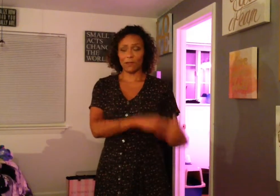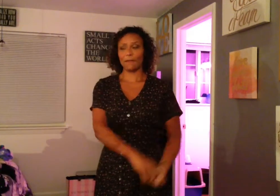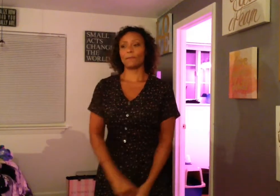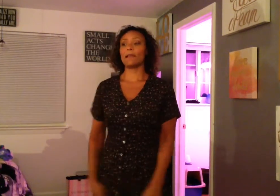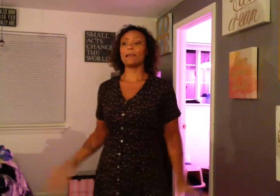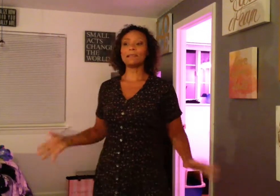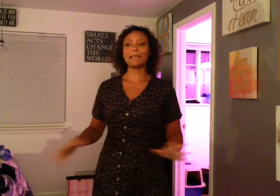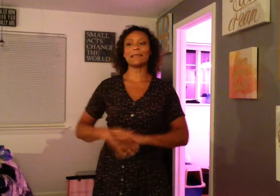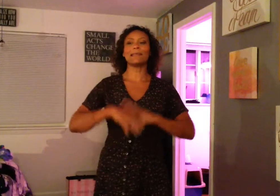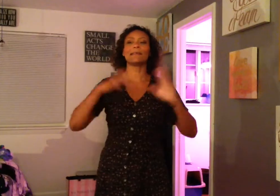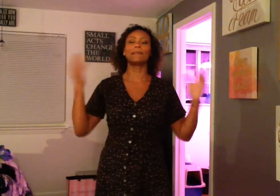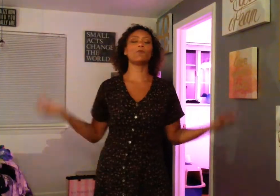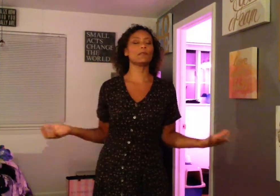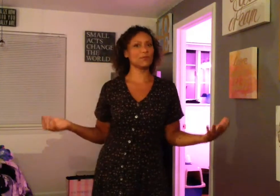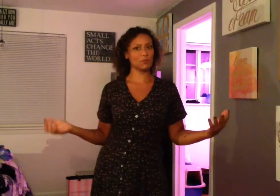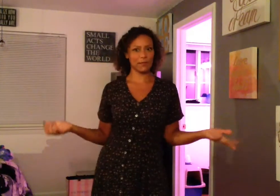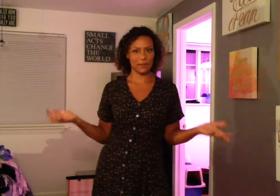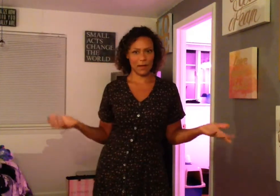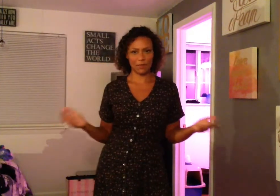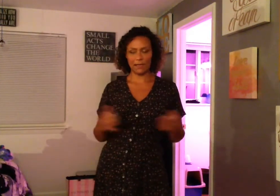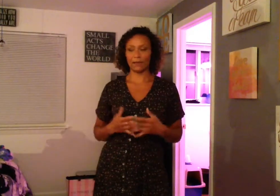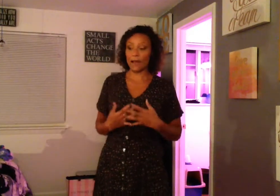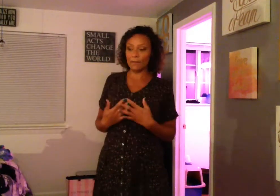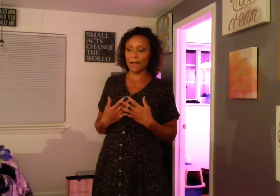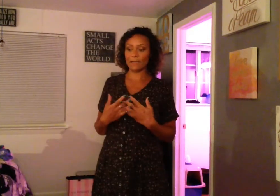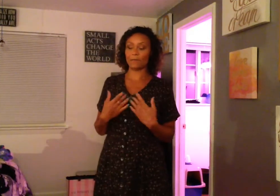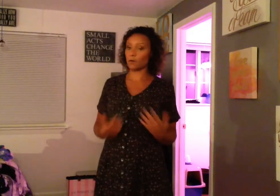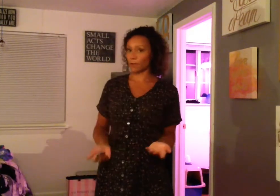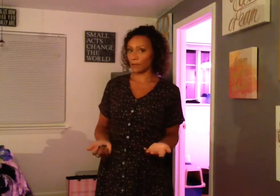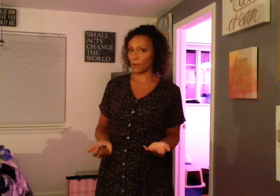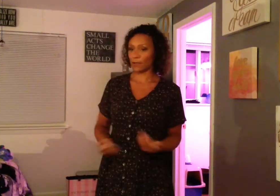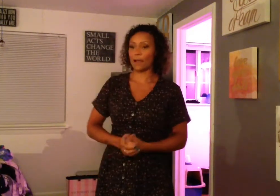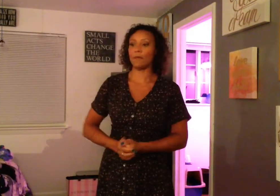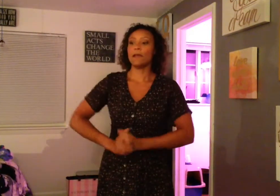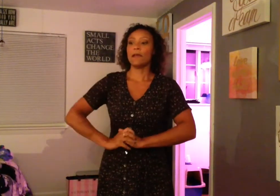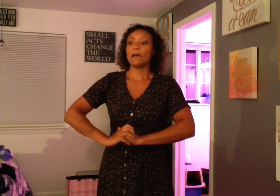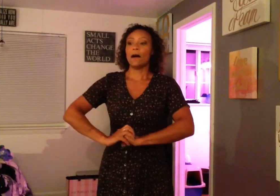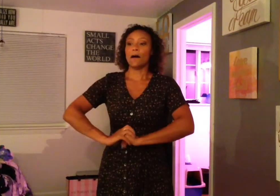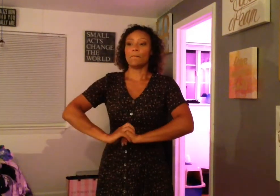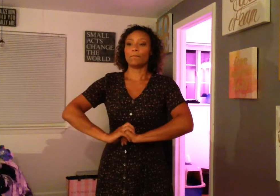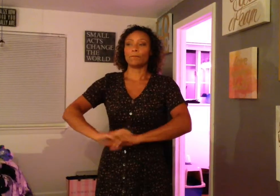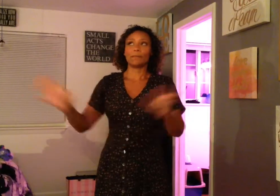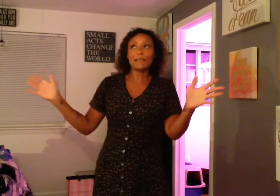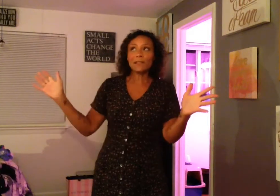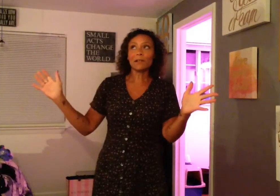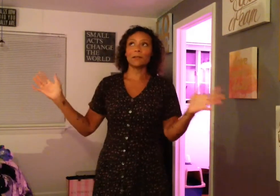birthday. And it did. That whole thing is really complicated. Like, I've been asking for a really long time, is there going